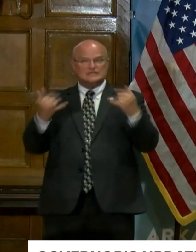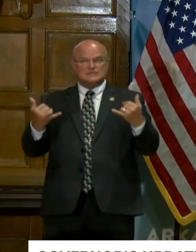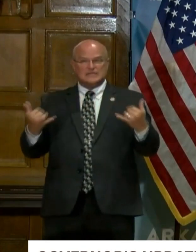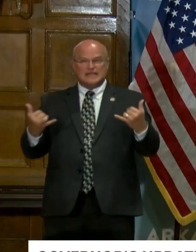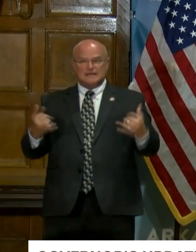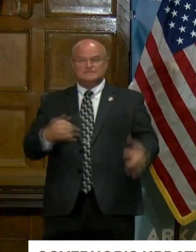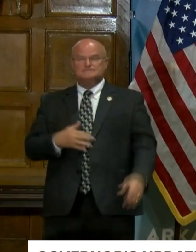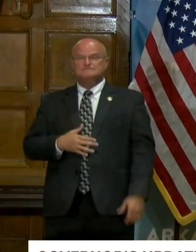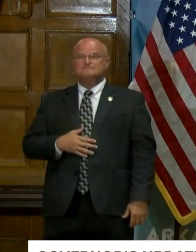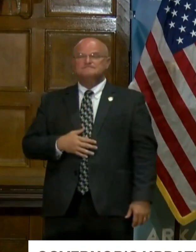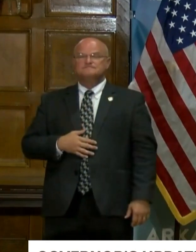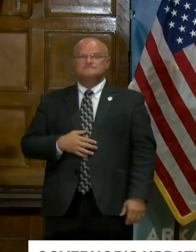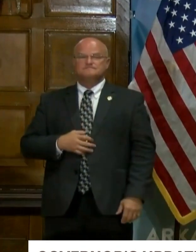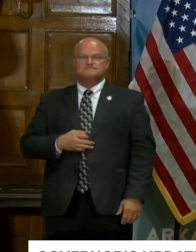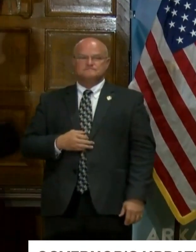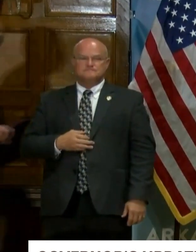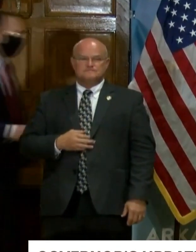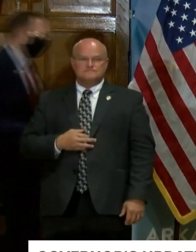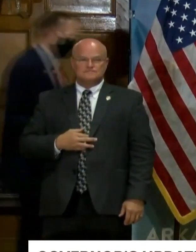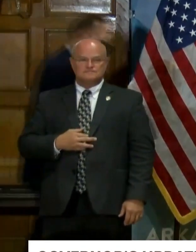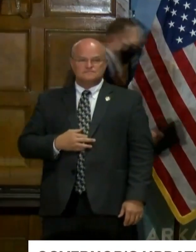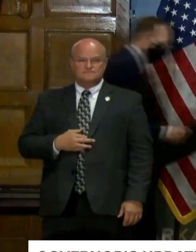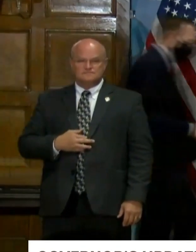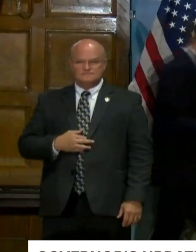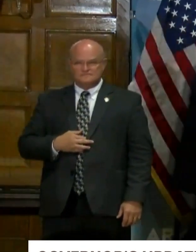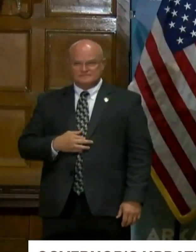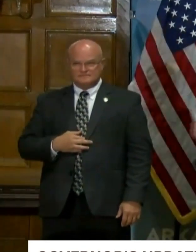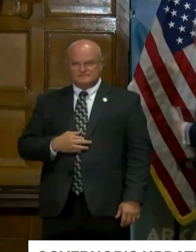today. Dr. Smith.